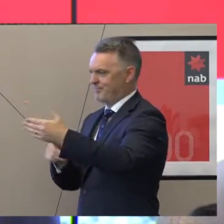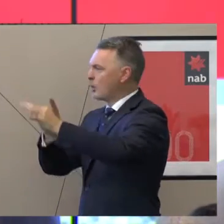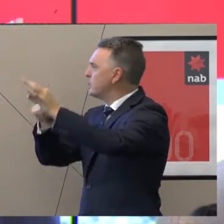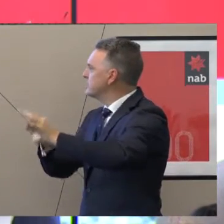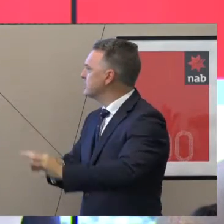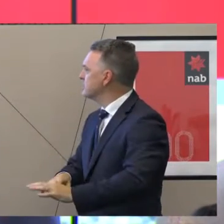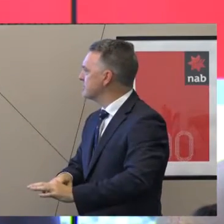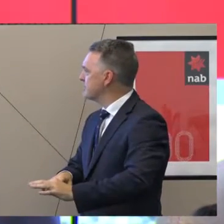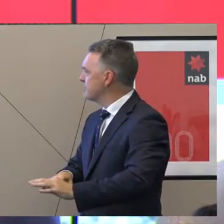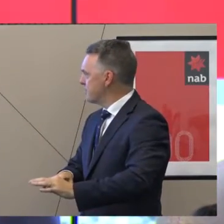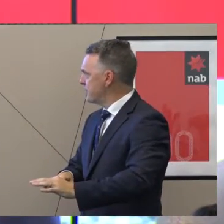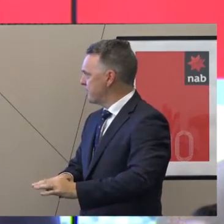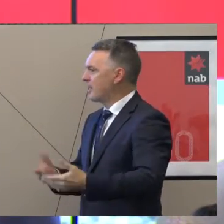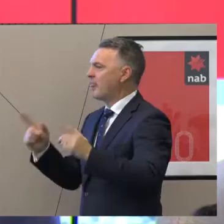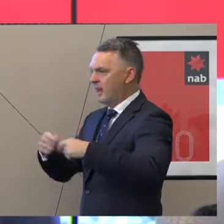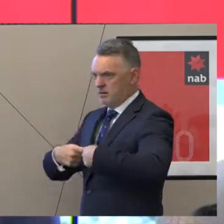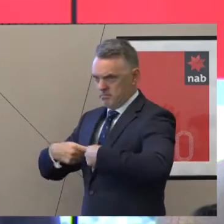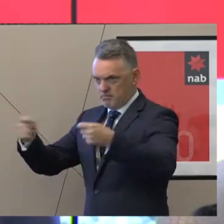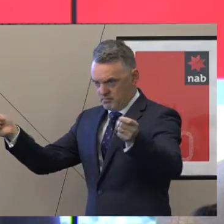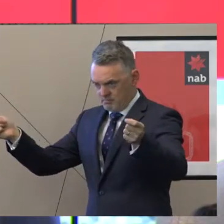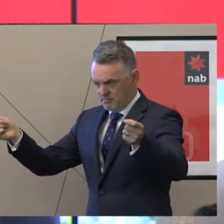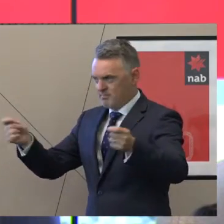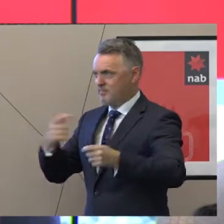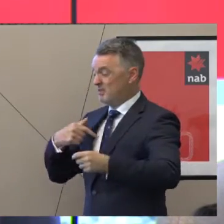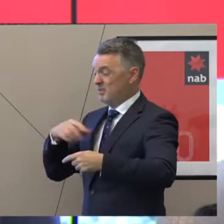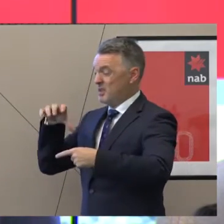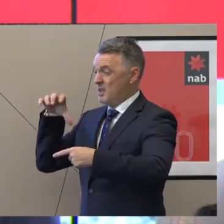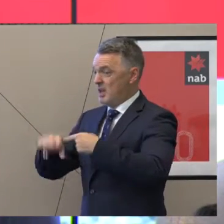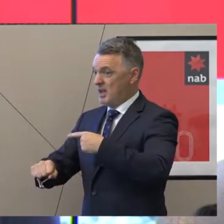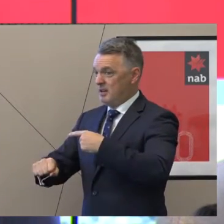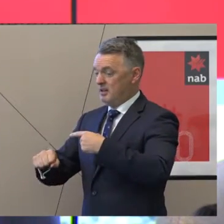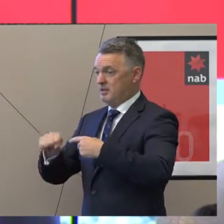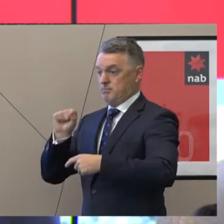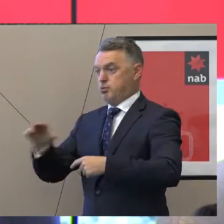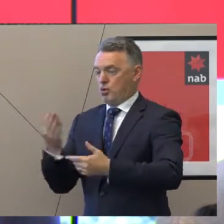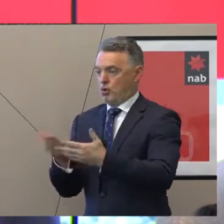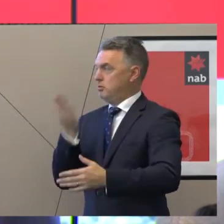questions and then sent them out to people because I really hate putting people on the spot